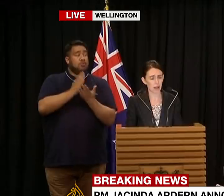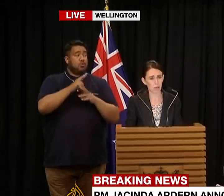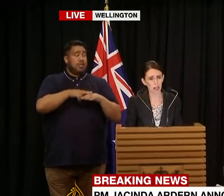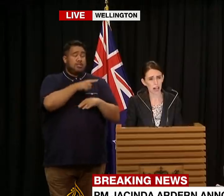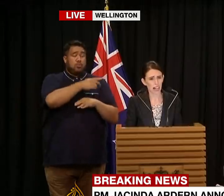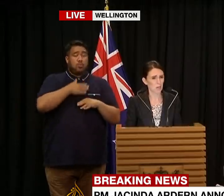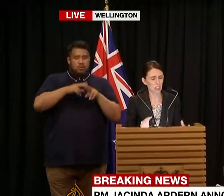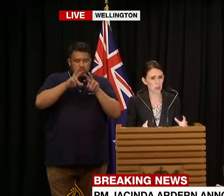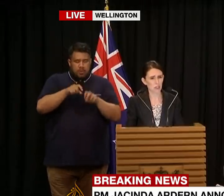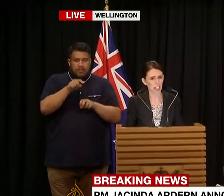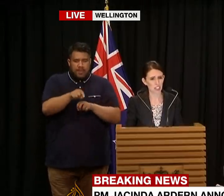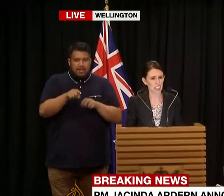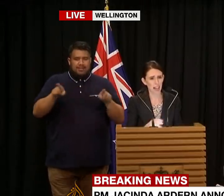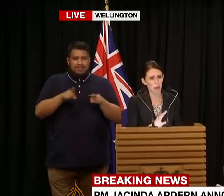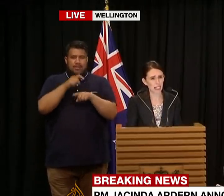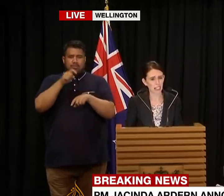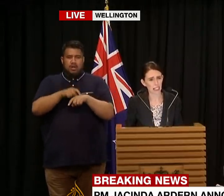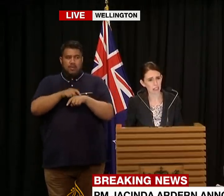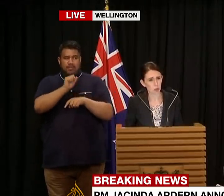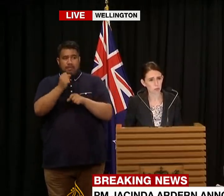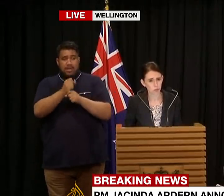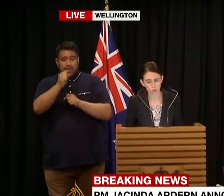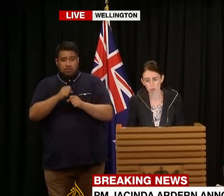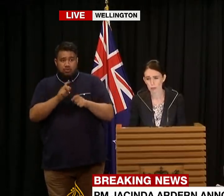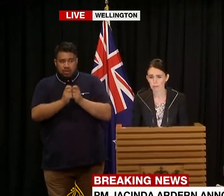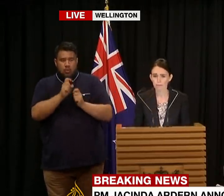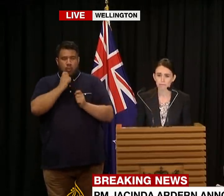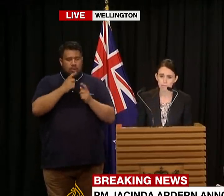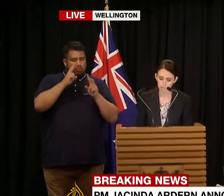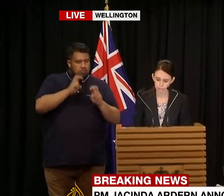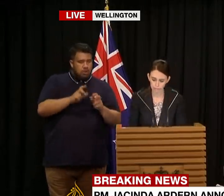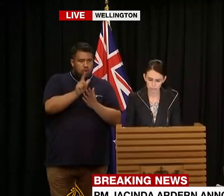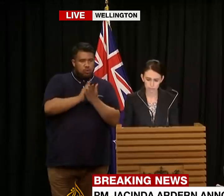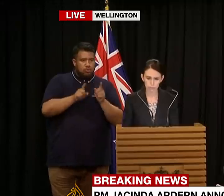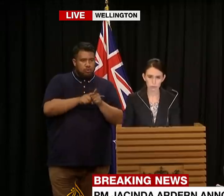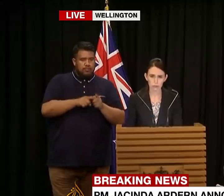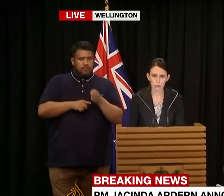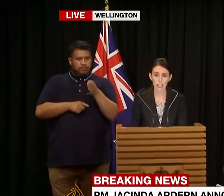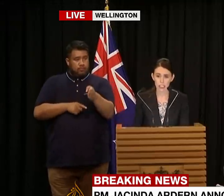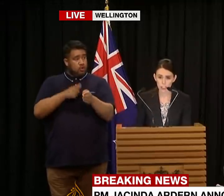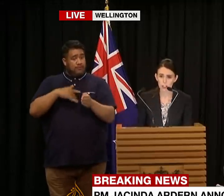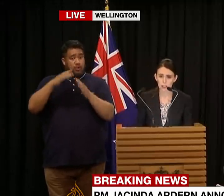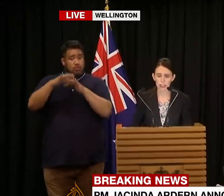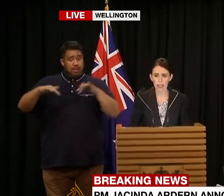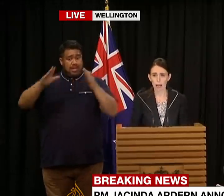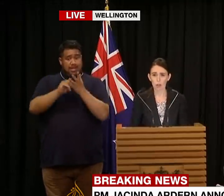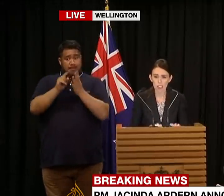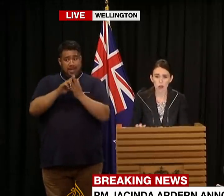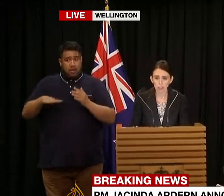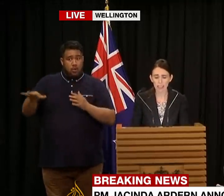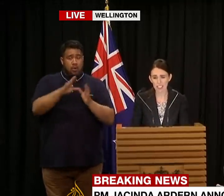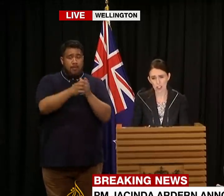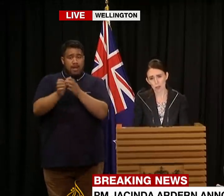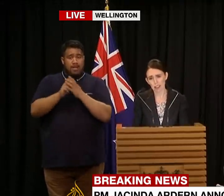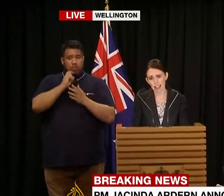any administrative changes that they are making at their level. Do you expect the changes to have wide support in the House? Yes, I do. Look,